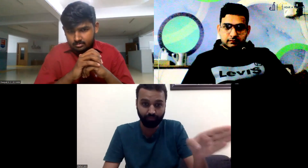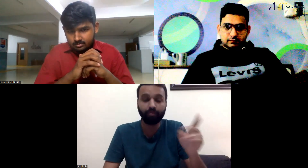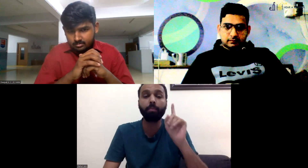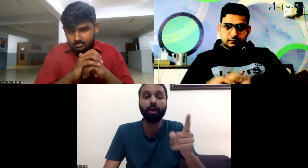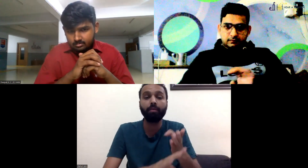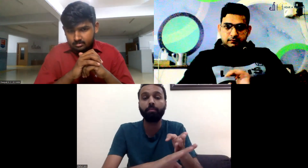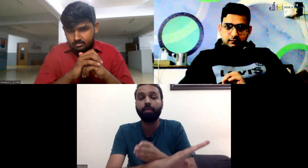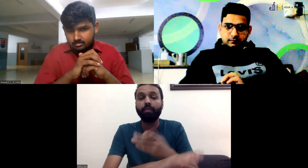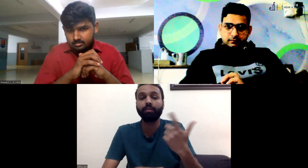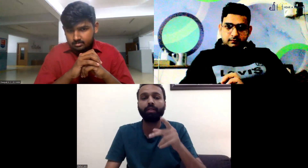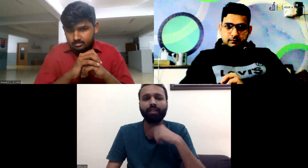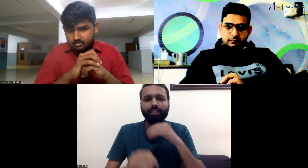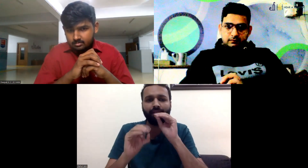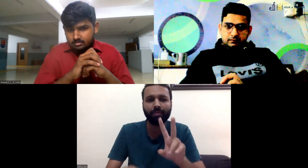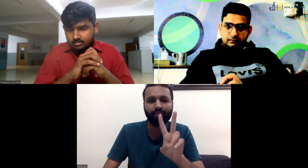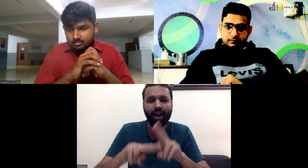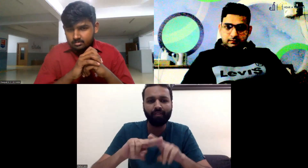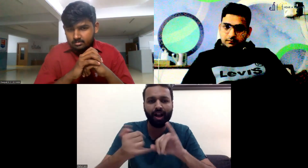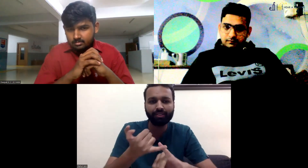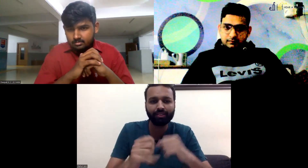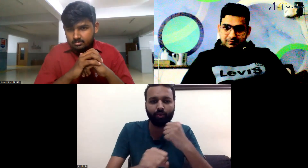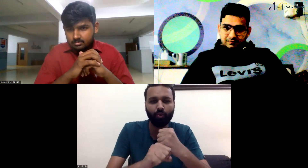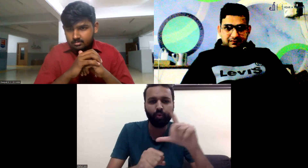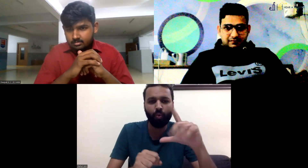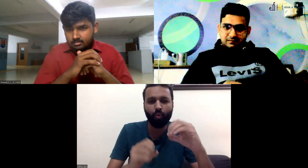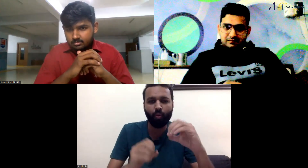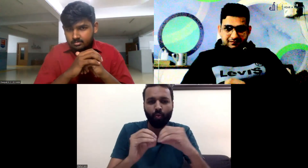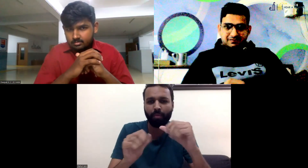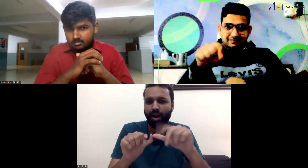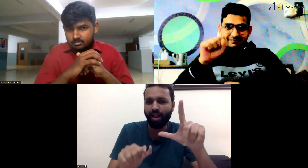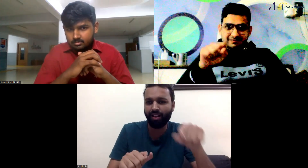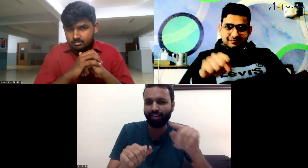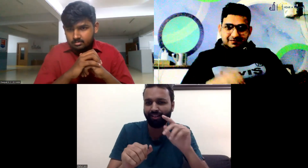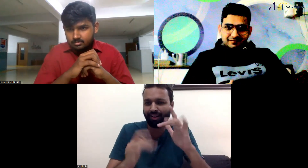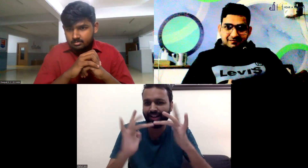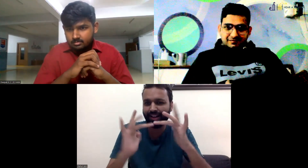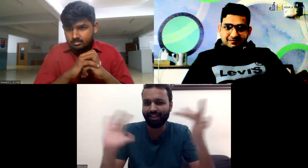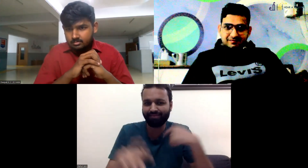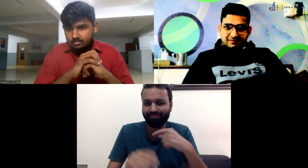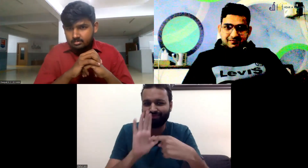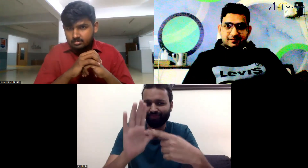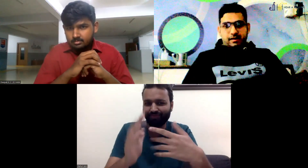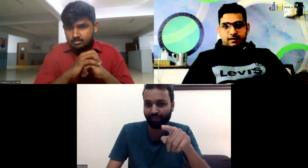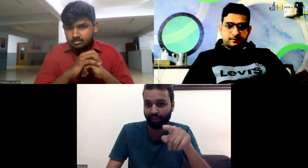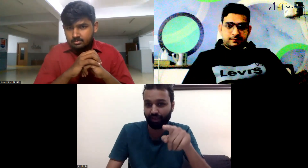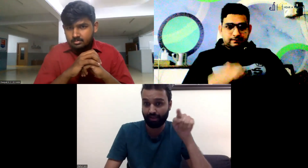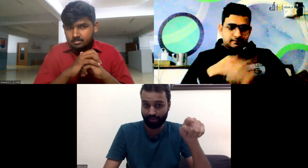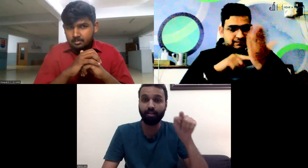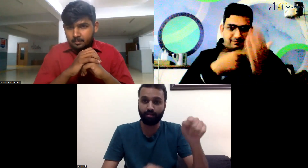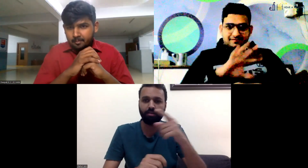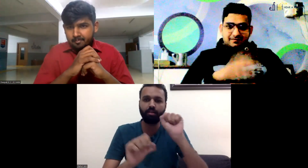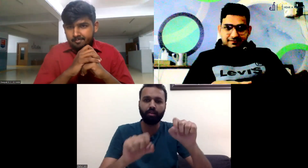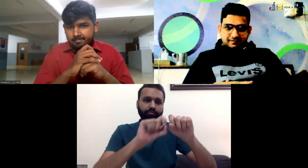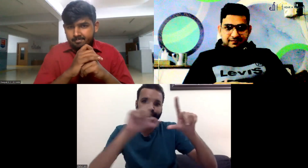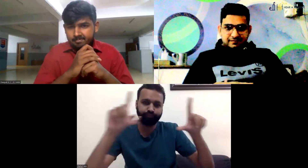Europe, wherever you travel, you have to get your visa before the travel. Like I told you about the platform